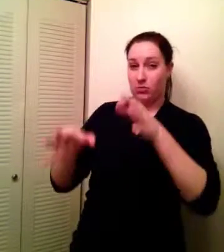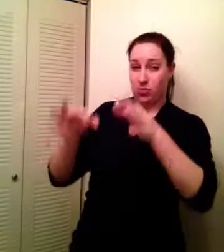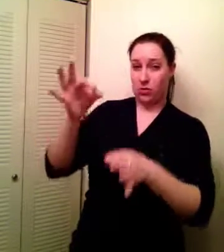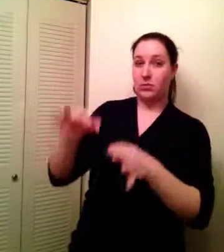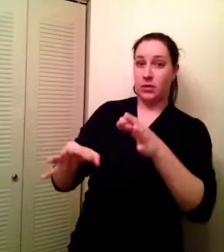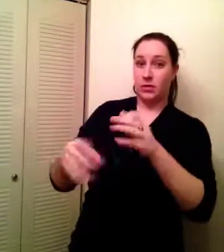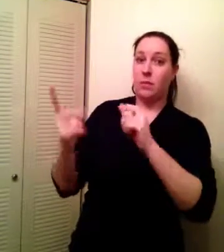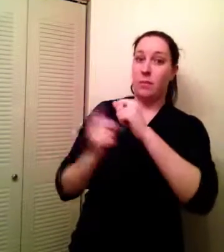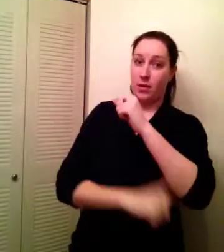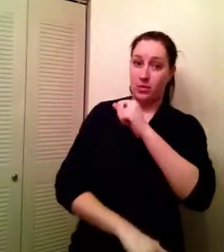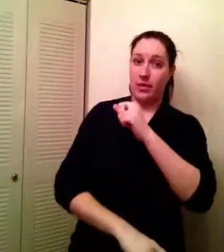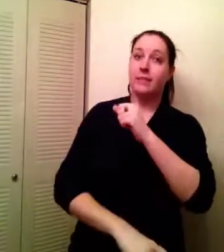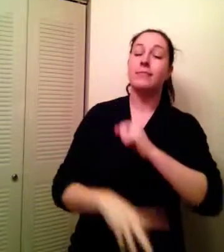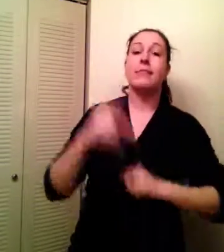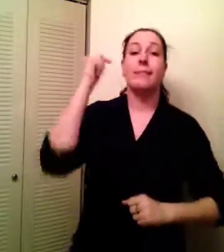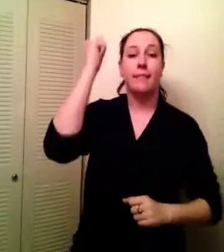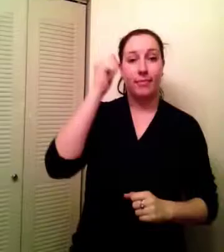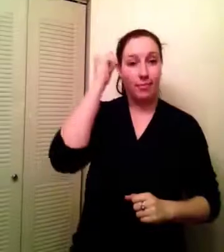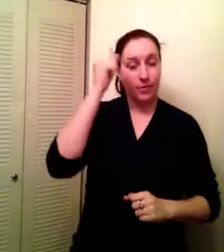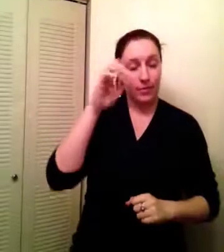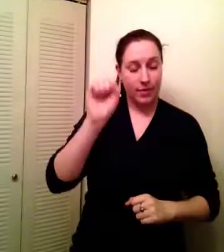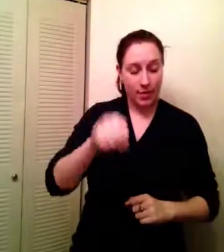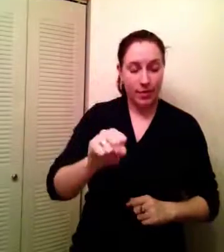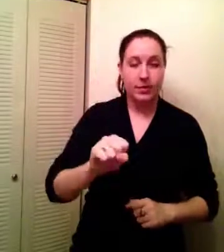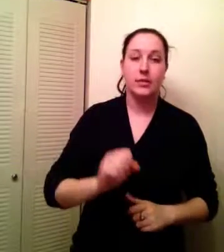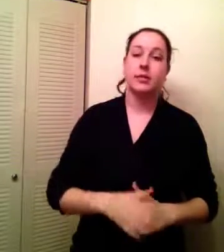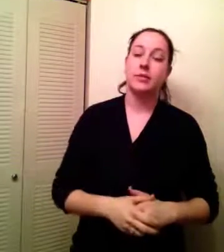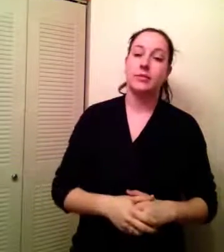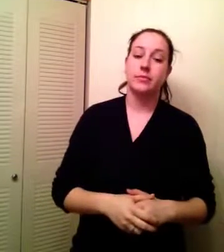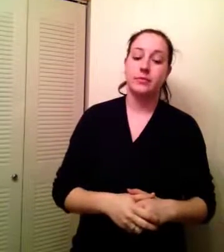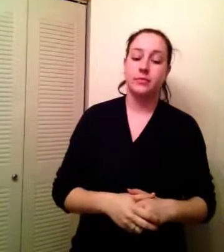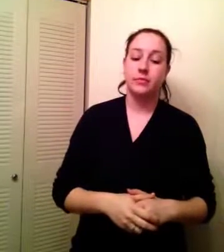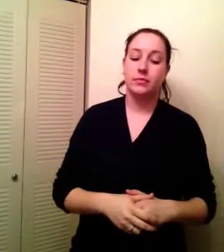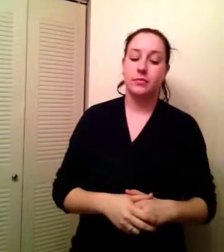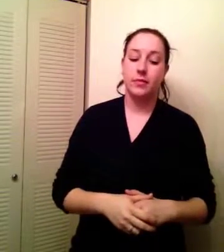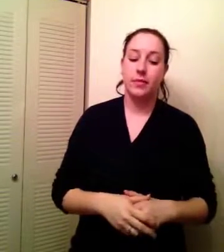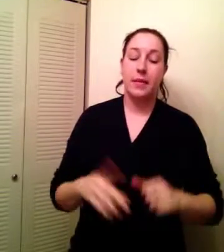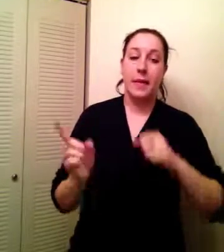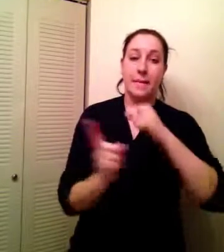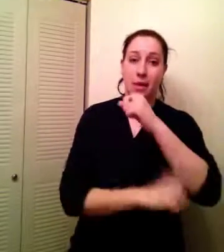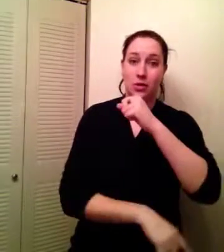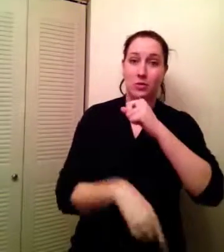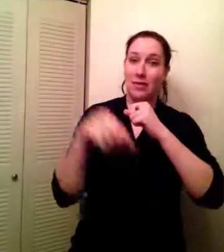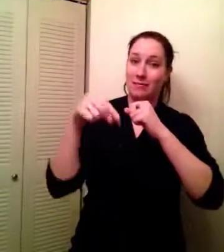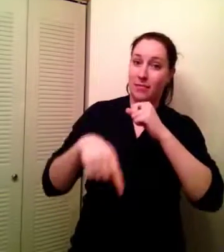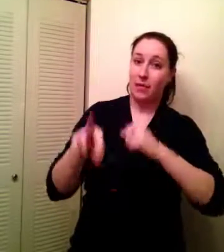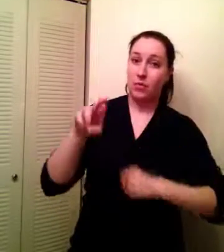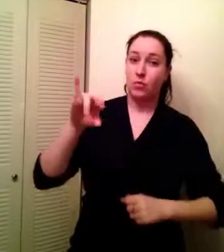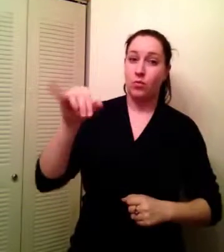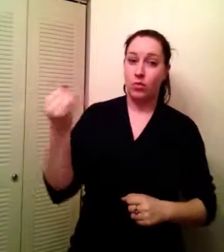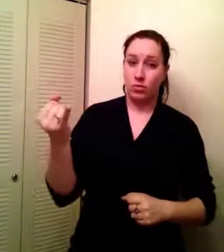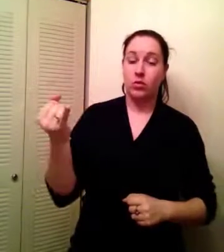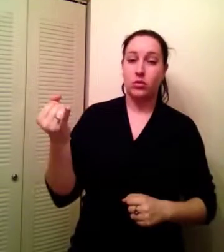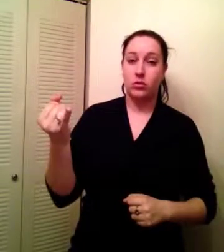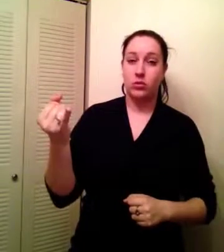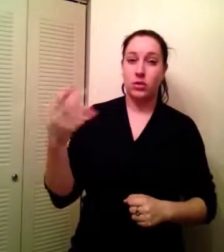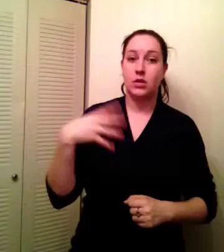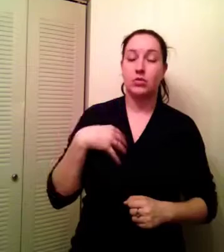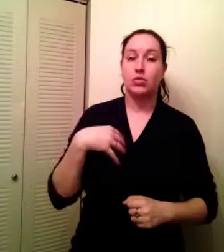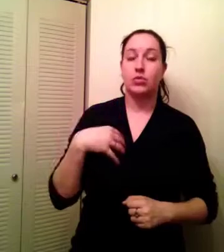the short term, they're going to be punished. They're going to somehow, the punishment in restorative justice is to repair what they did wrong. So whatever that